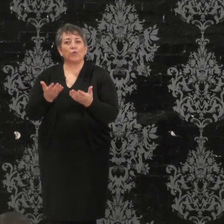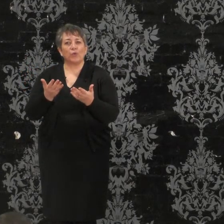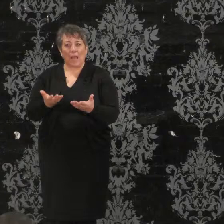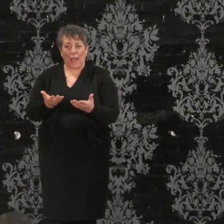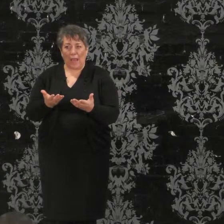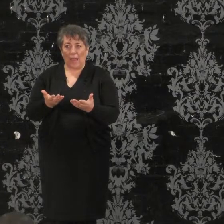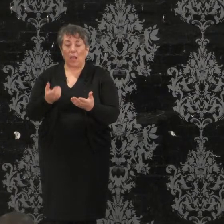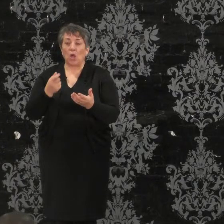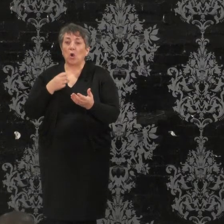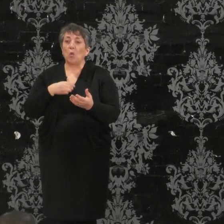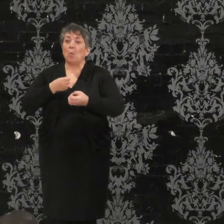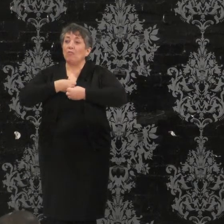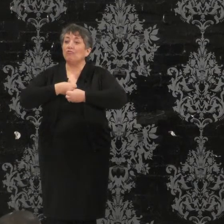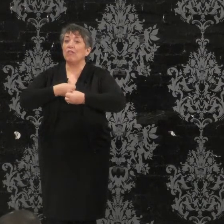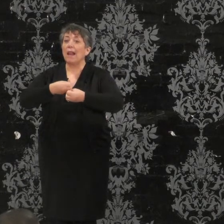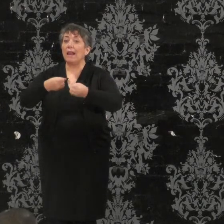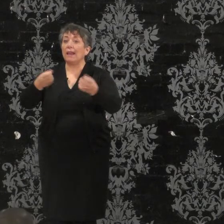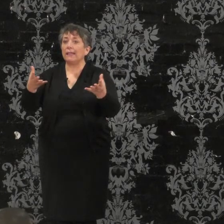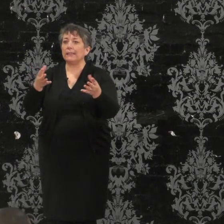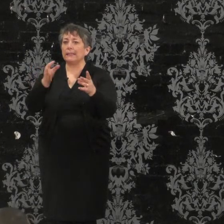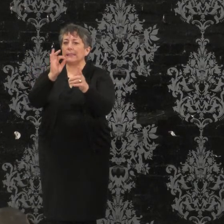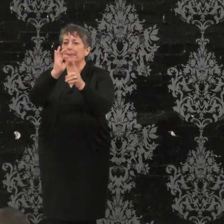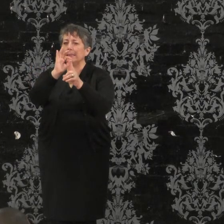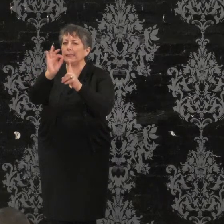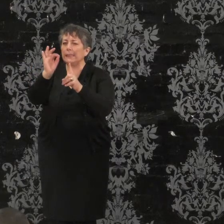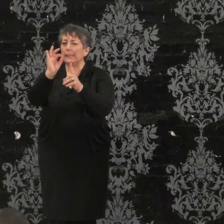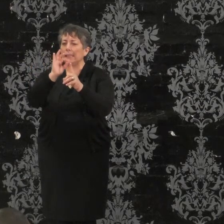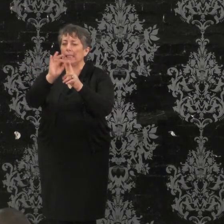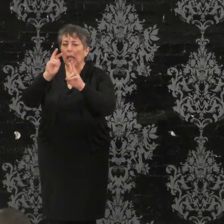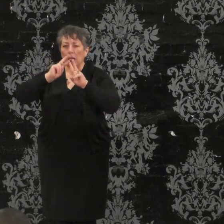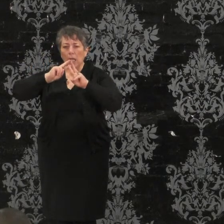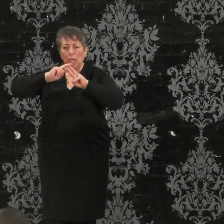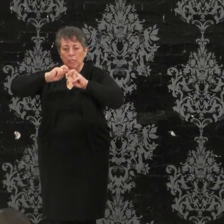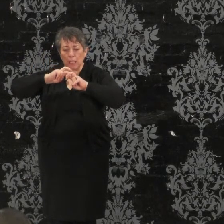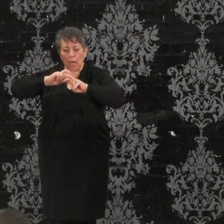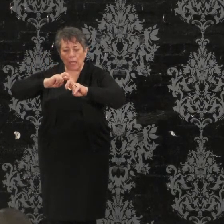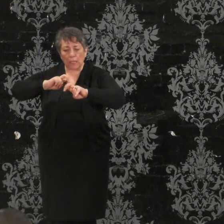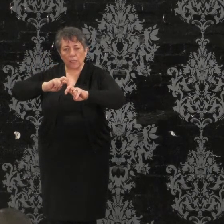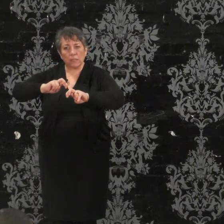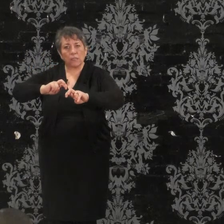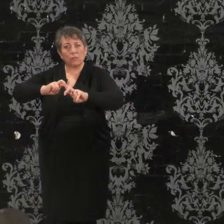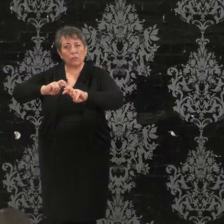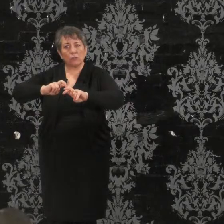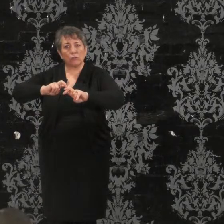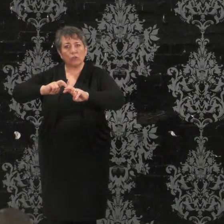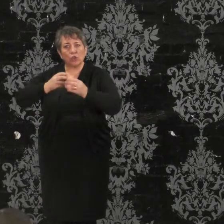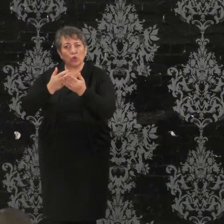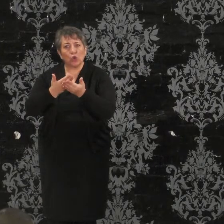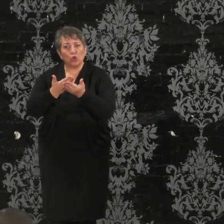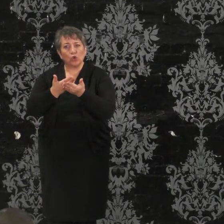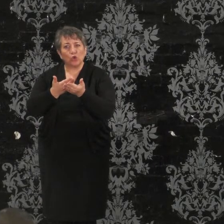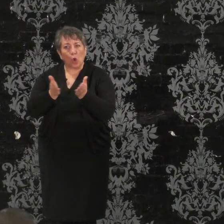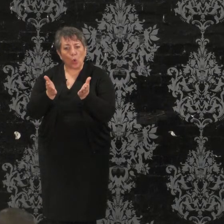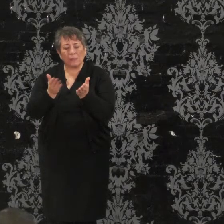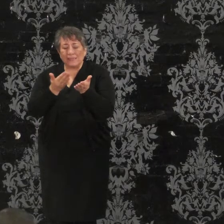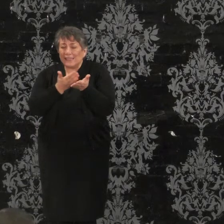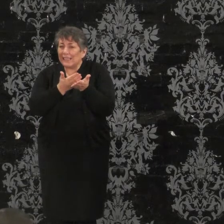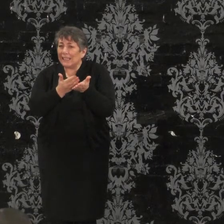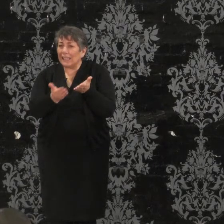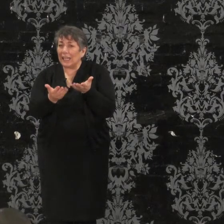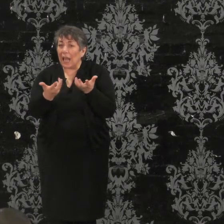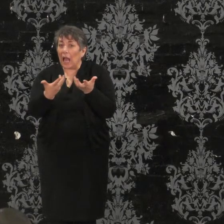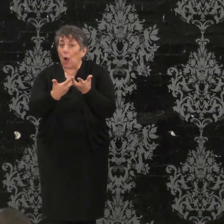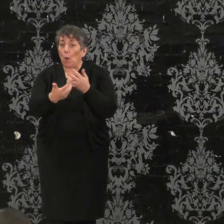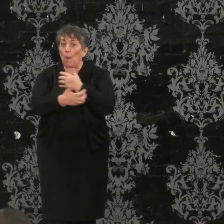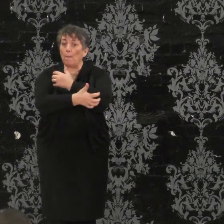yet, which truly lays bare the extent of the link between violence and